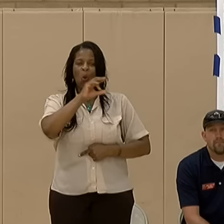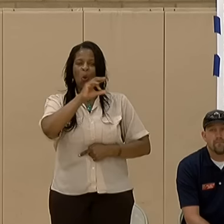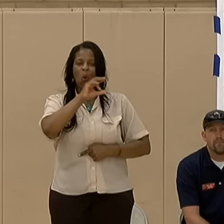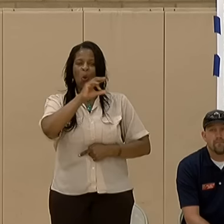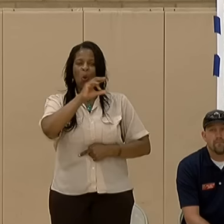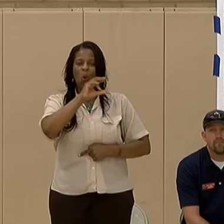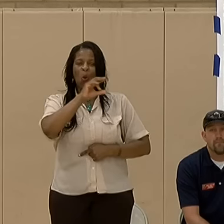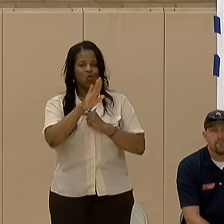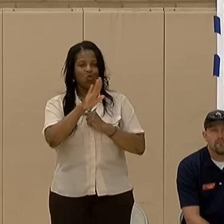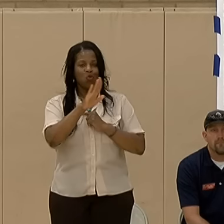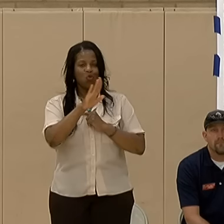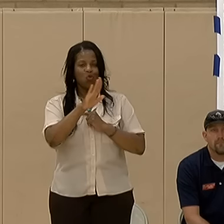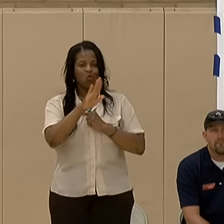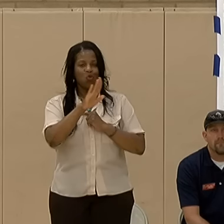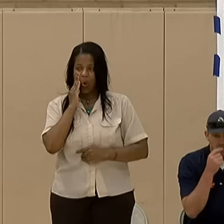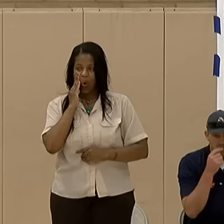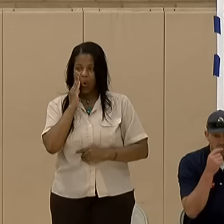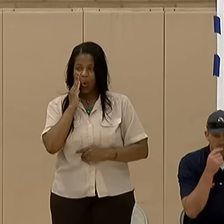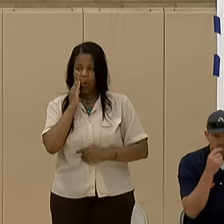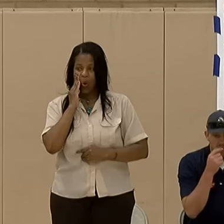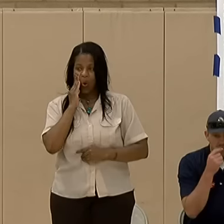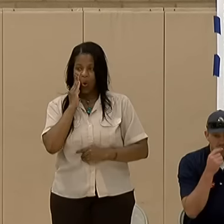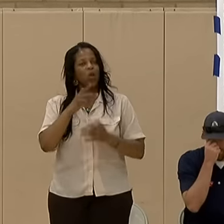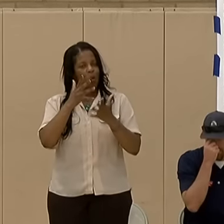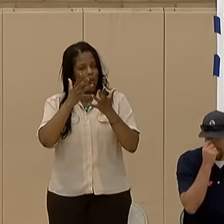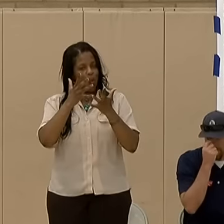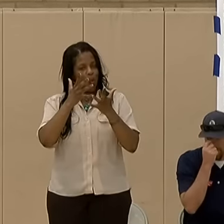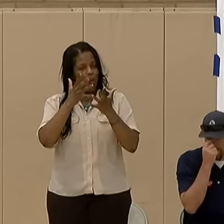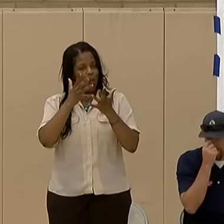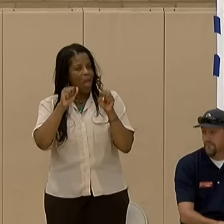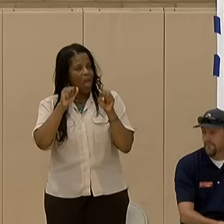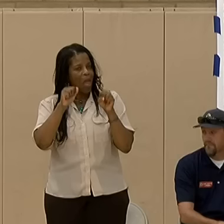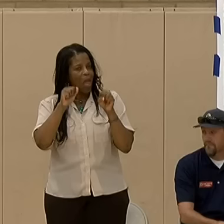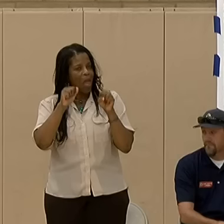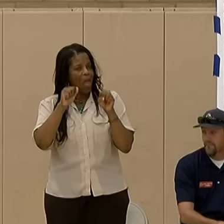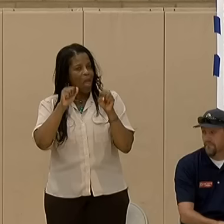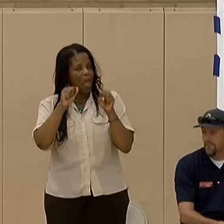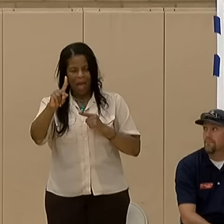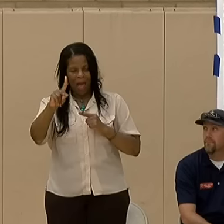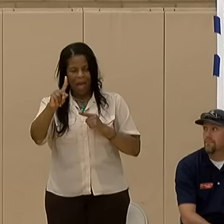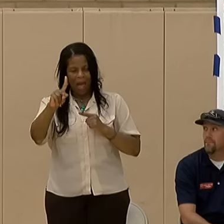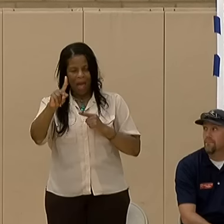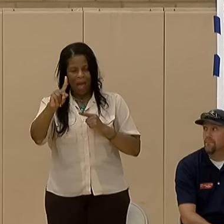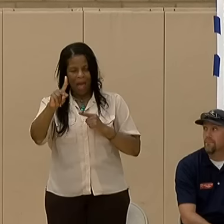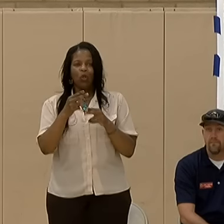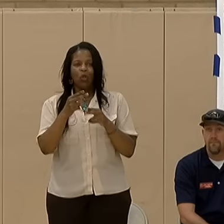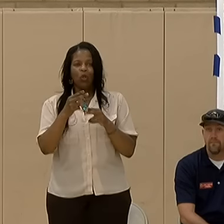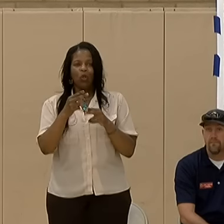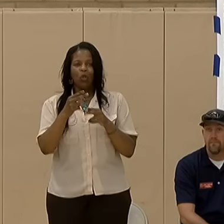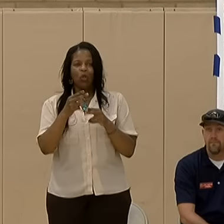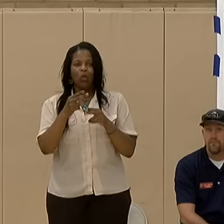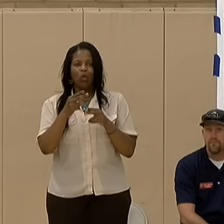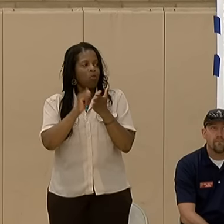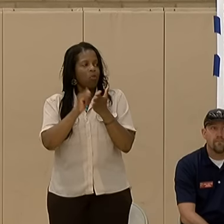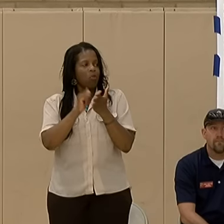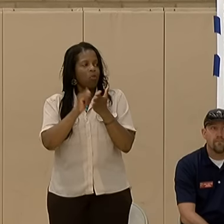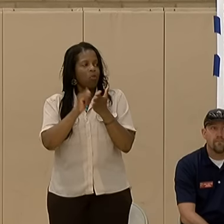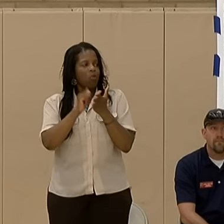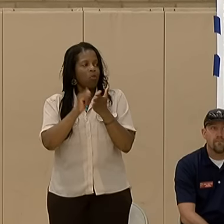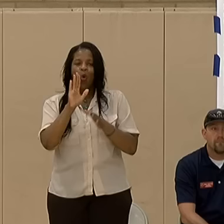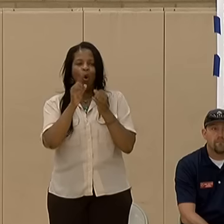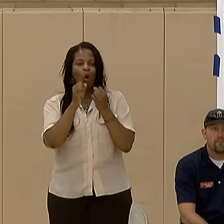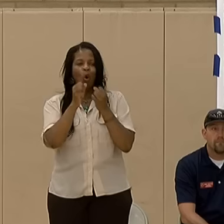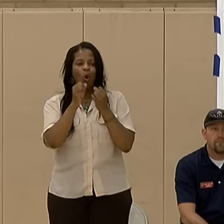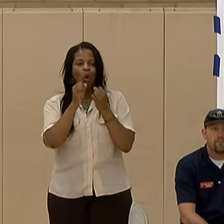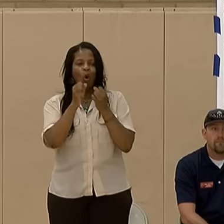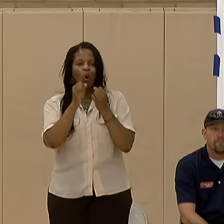communities, and we want to repopulate them as soon as possible, that you're safe. We can't let